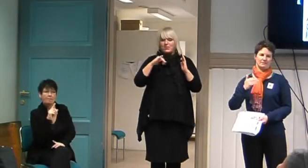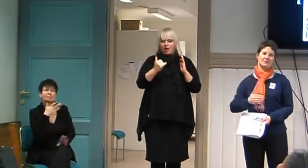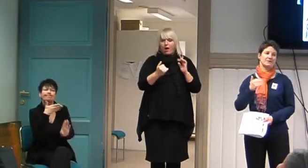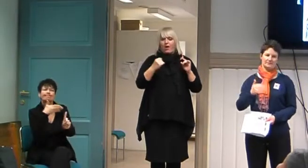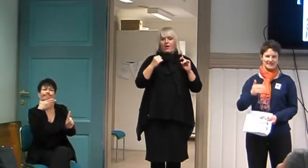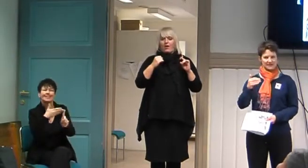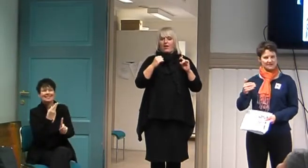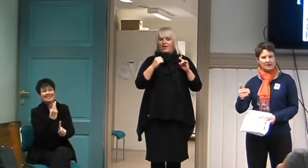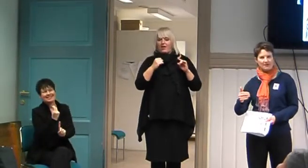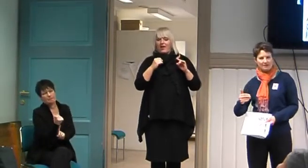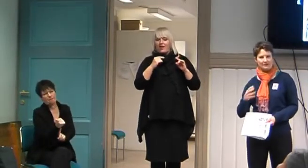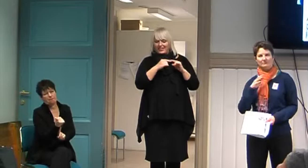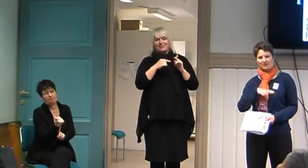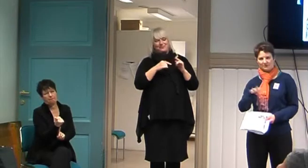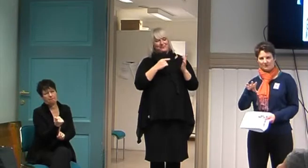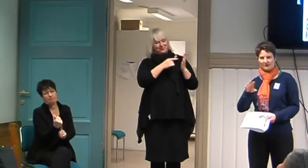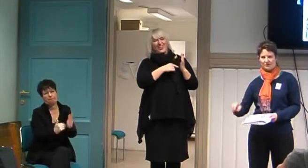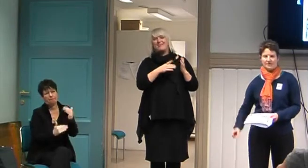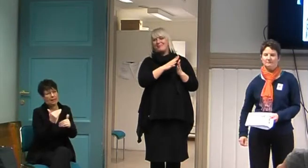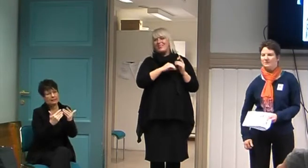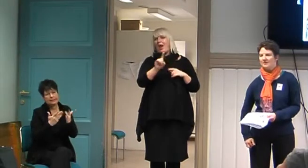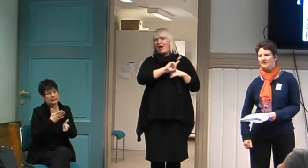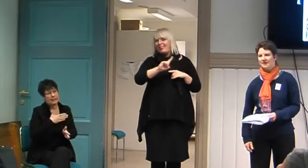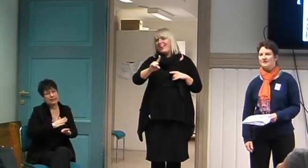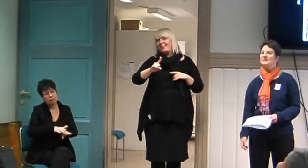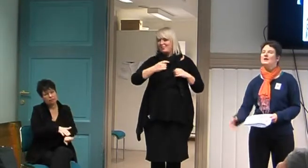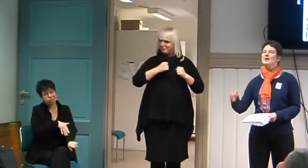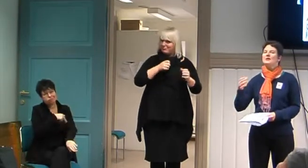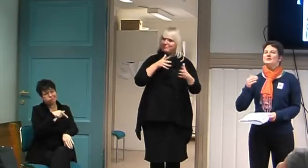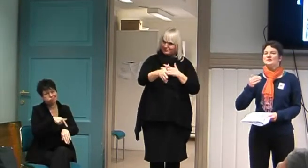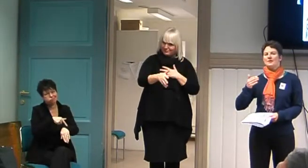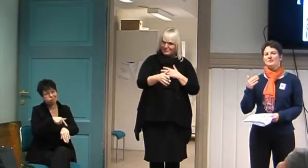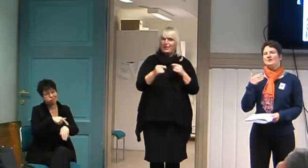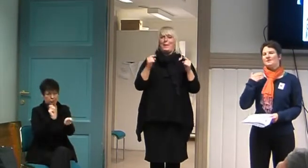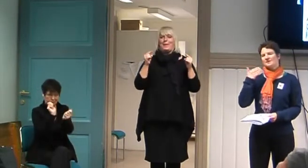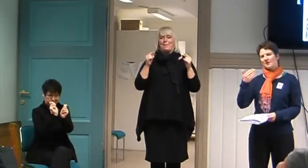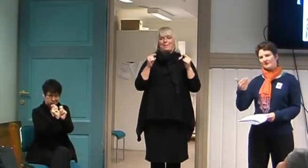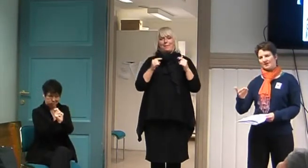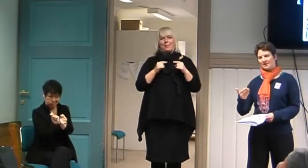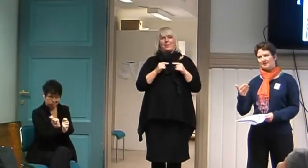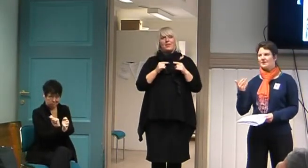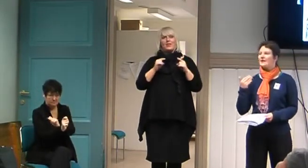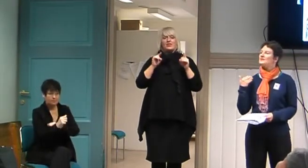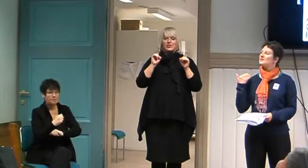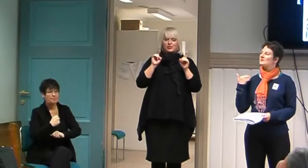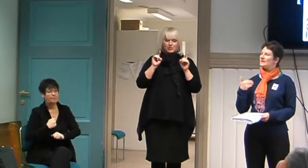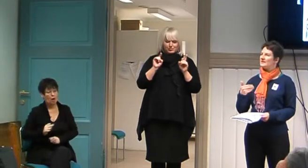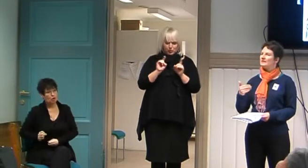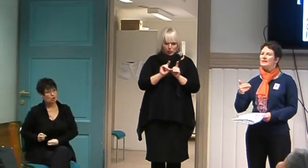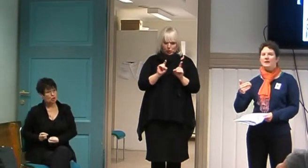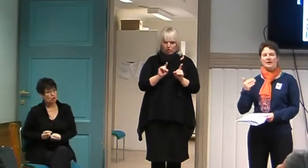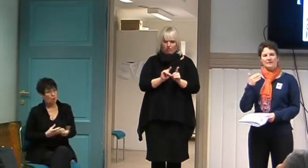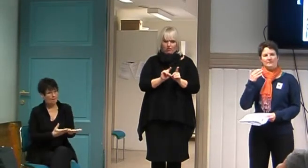that some things may take time to actually put into place. So services had to